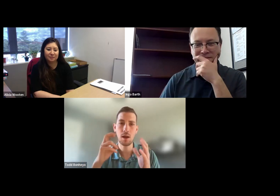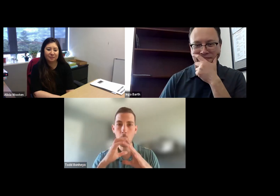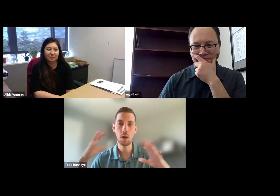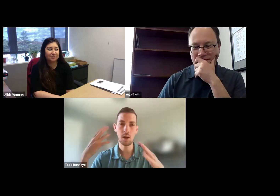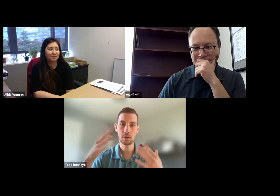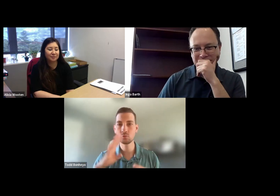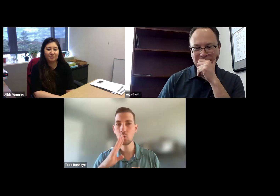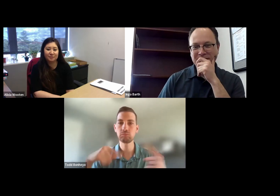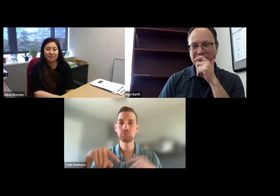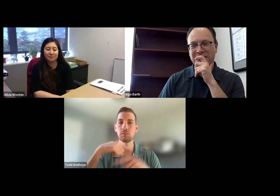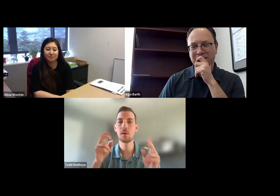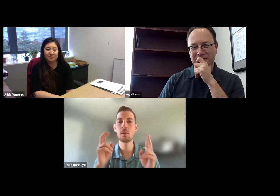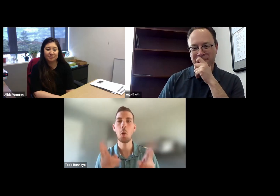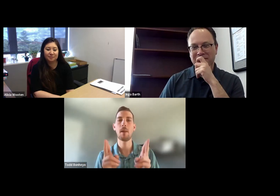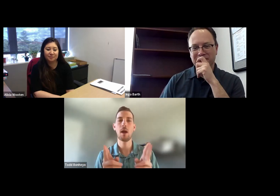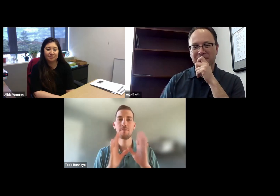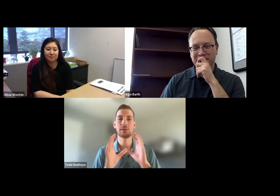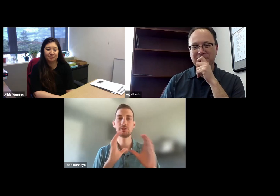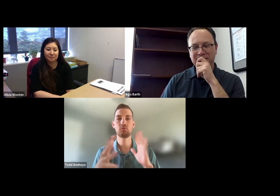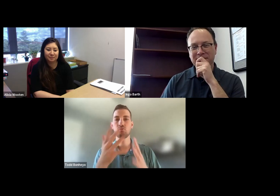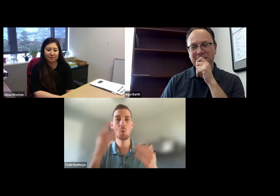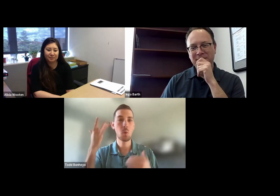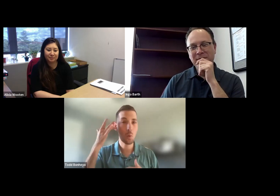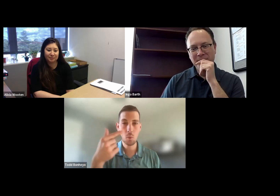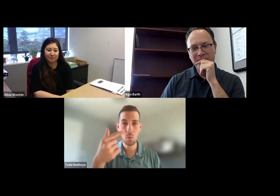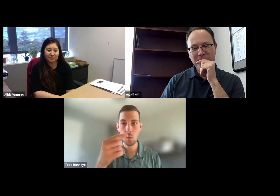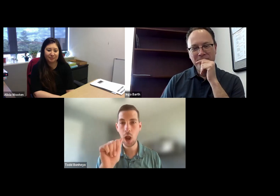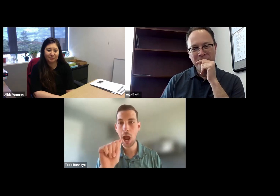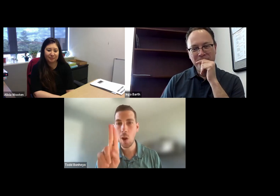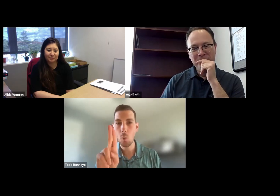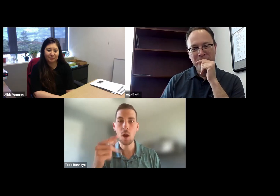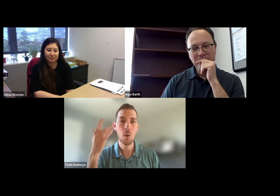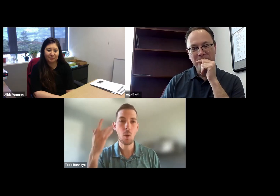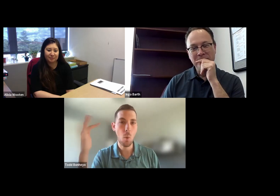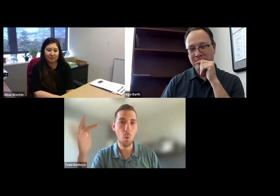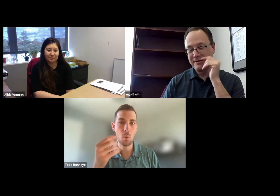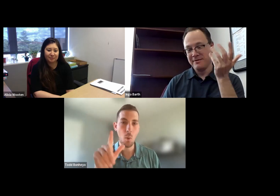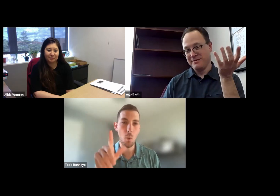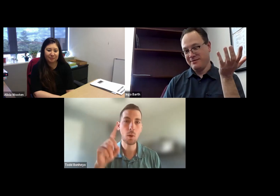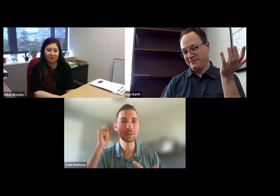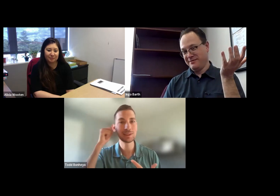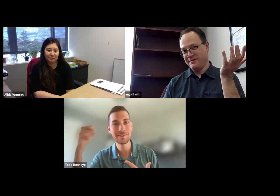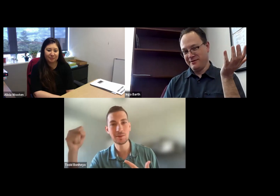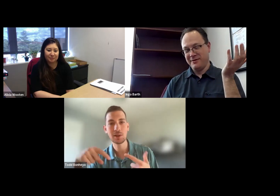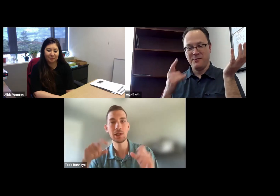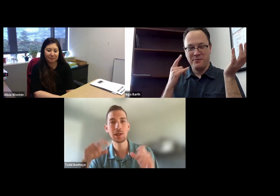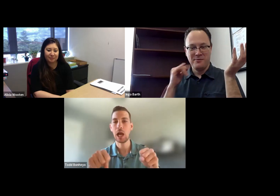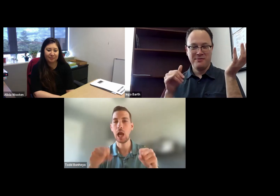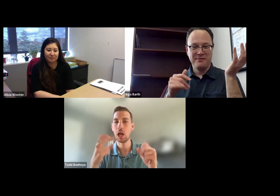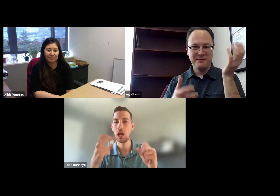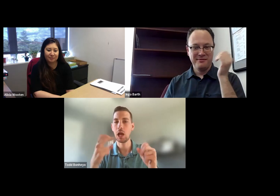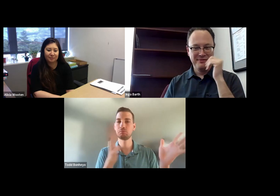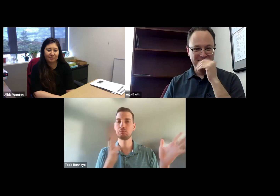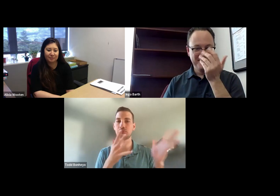it might be good to have both. Yeah. I think too, when you talk about like helium or